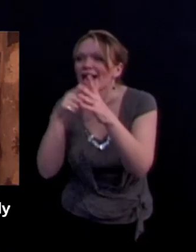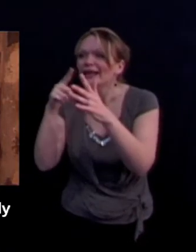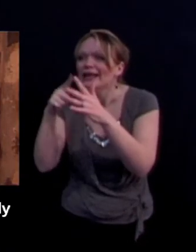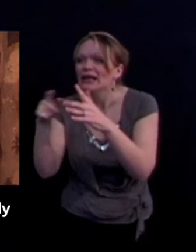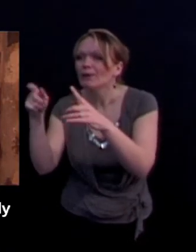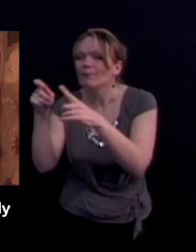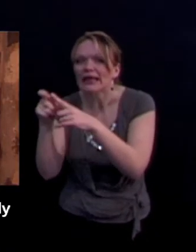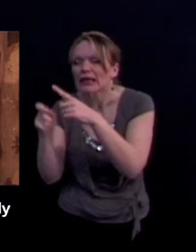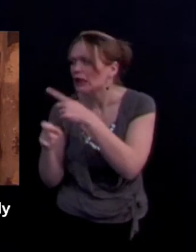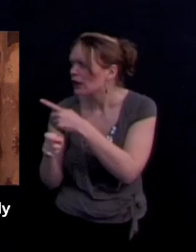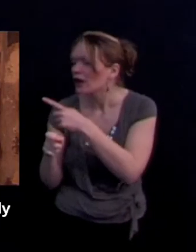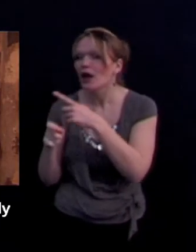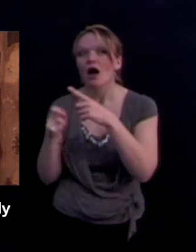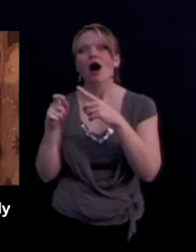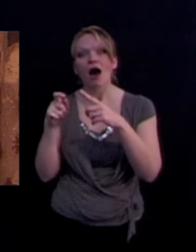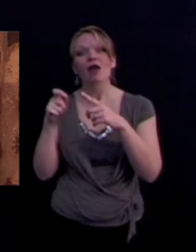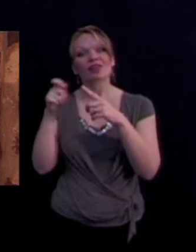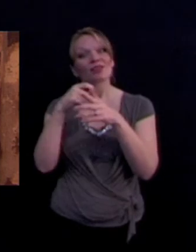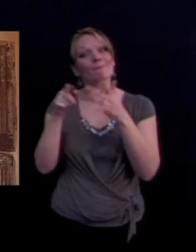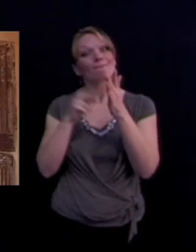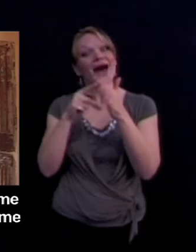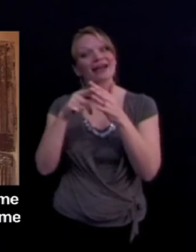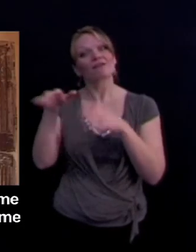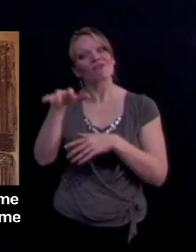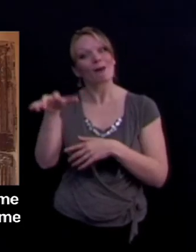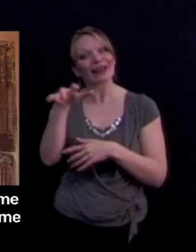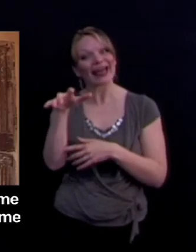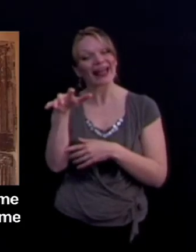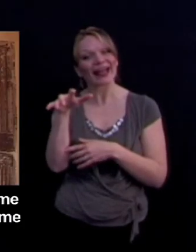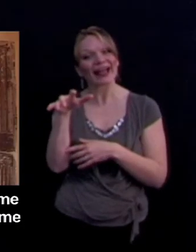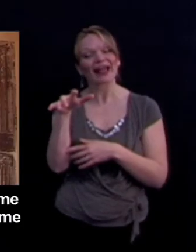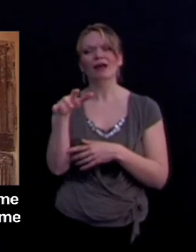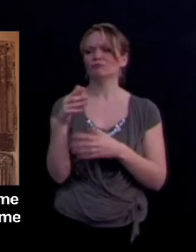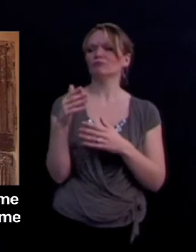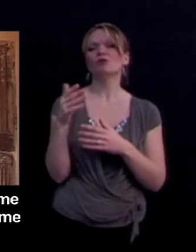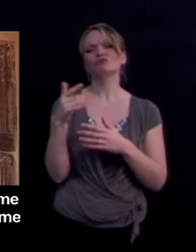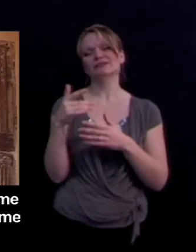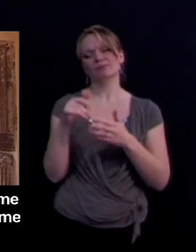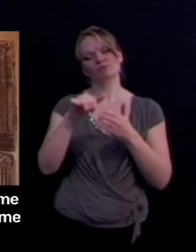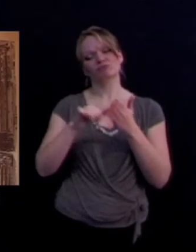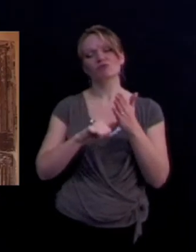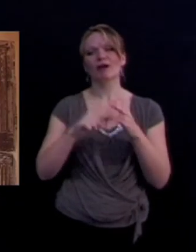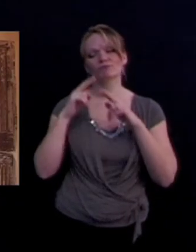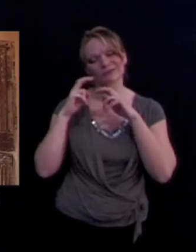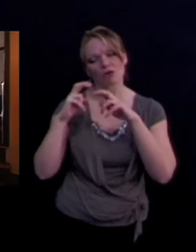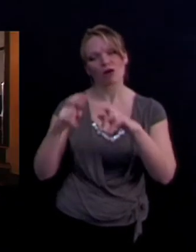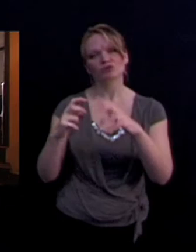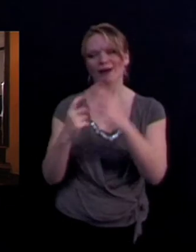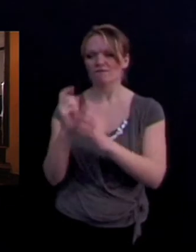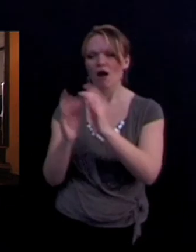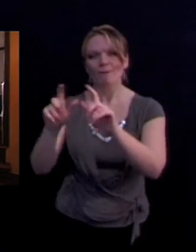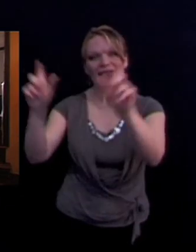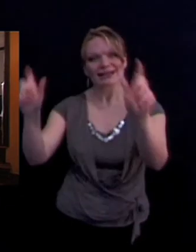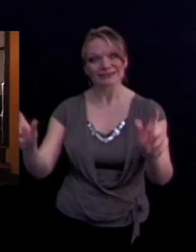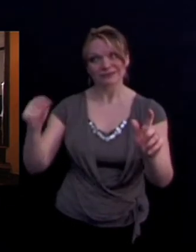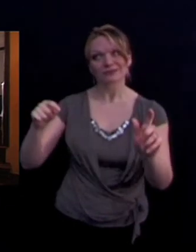J.E.P., referring to the Payne family. There has recently been a programme of research and conservation on some of the fireplaces, and it's